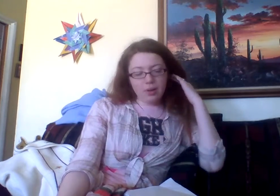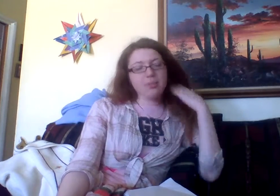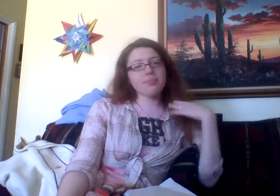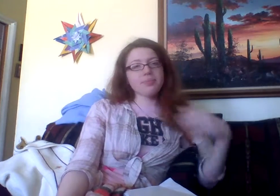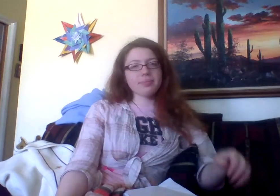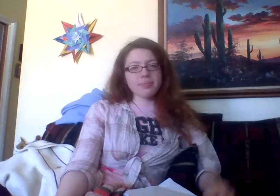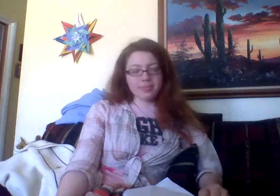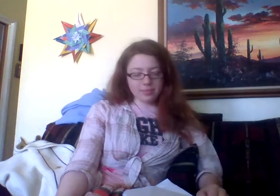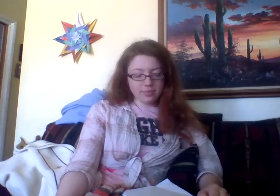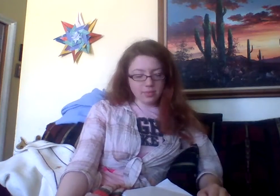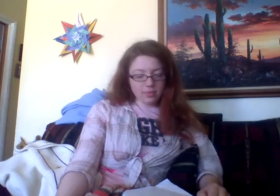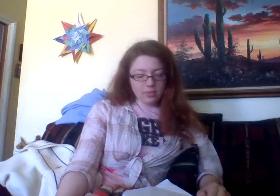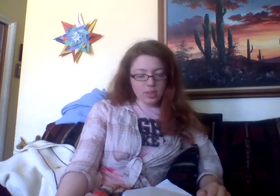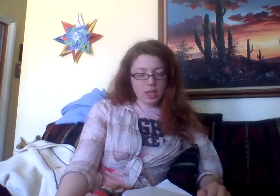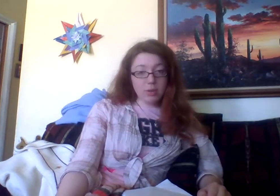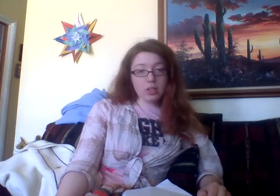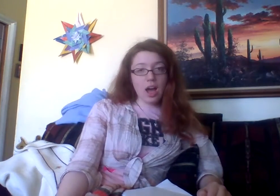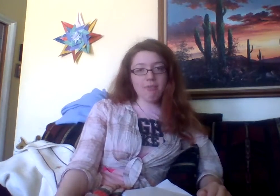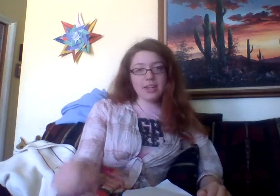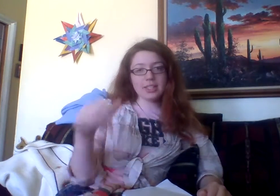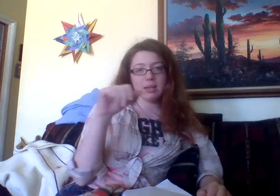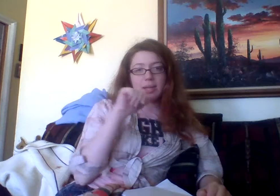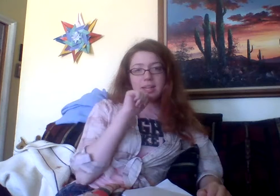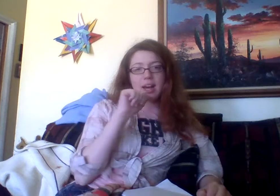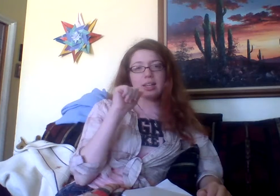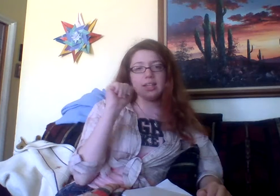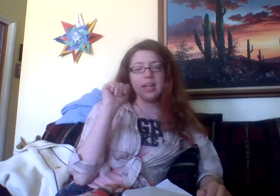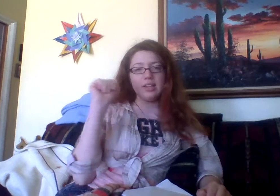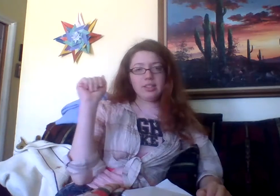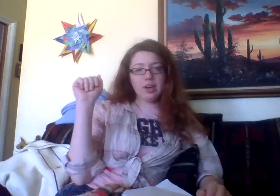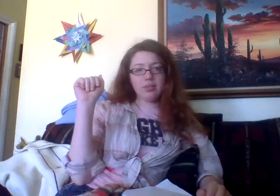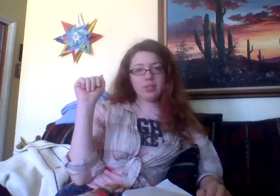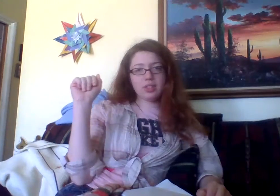no. Most often, it's going to be not and don't.